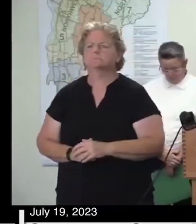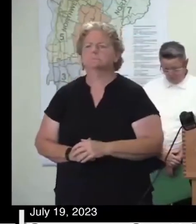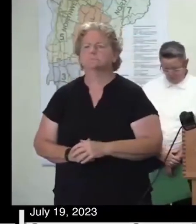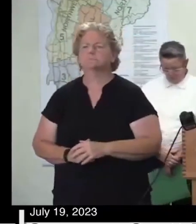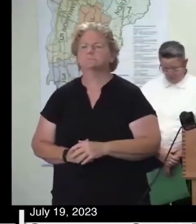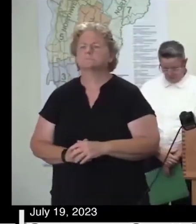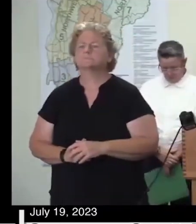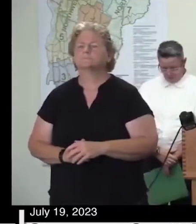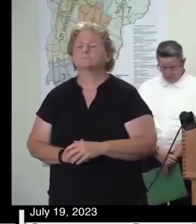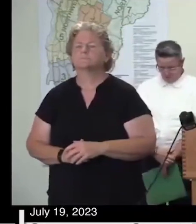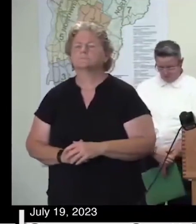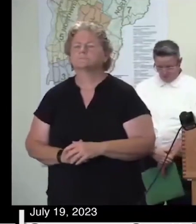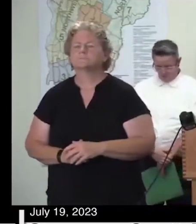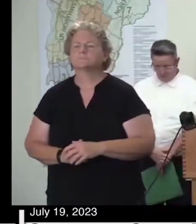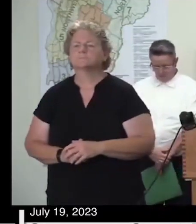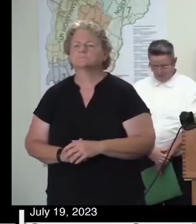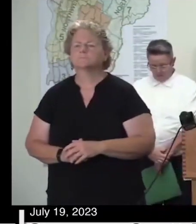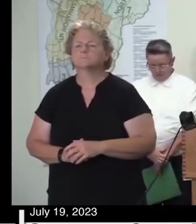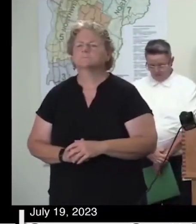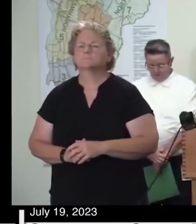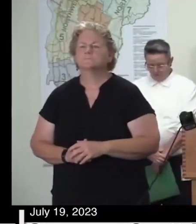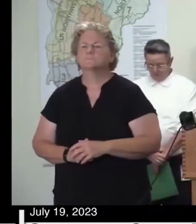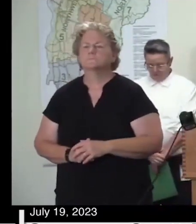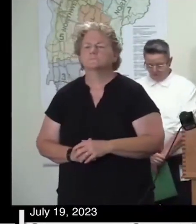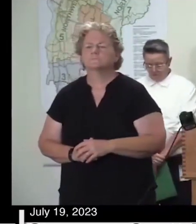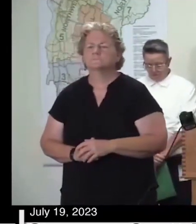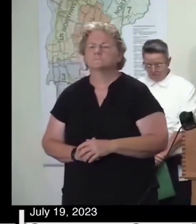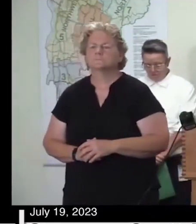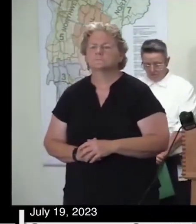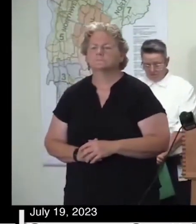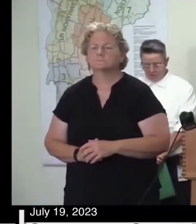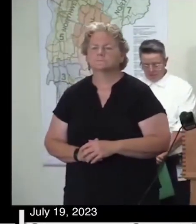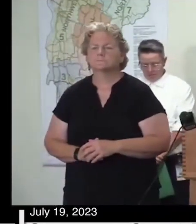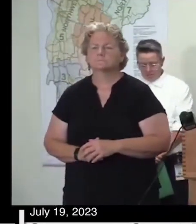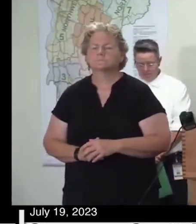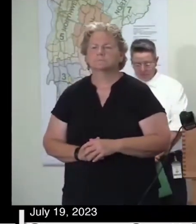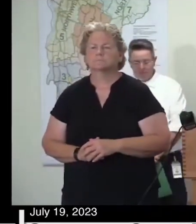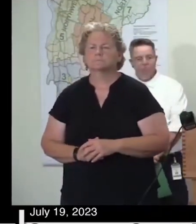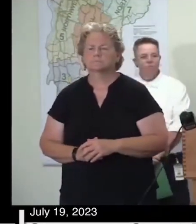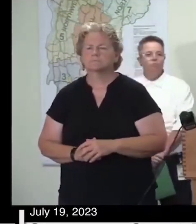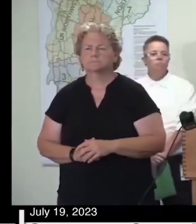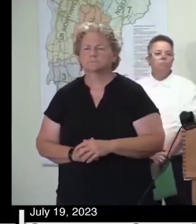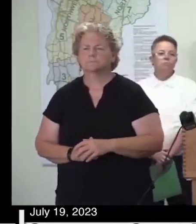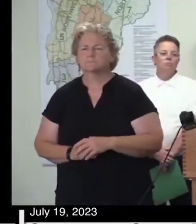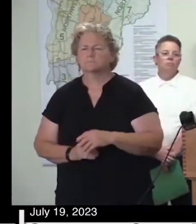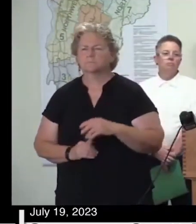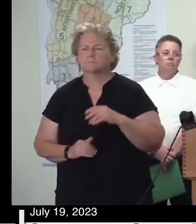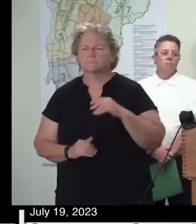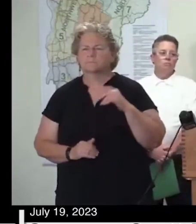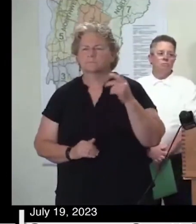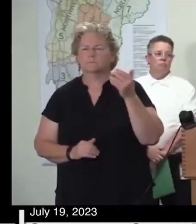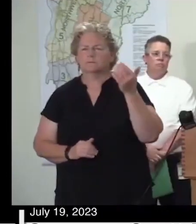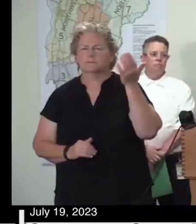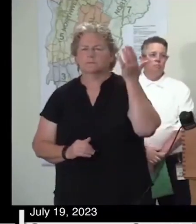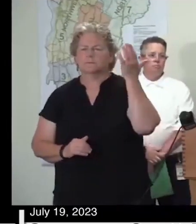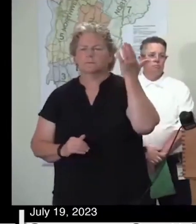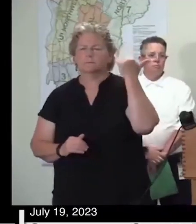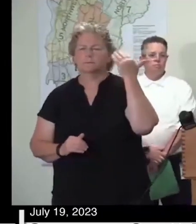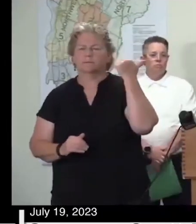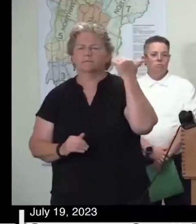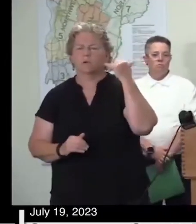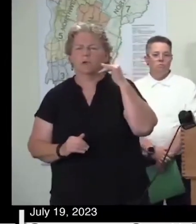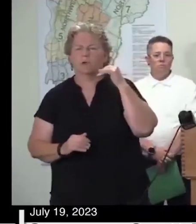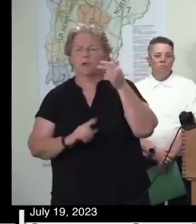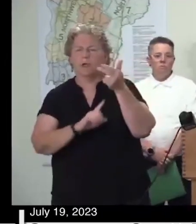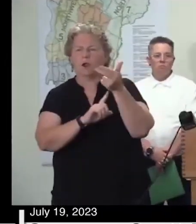roughly 4,000 people who had received aid. We're already, again, up to 1,600 people who